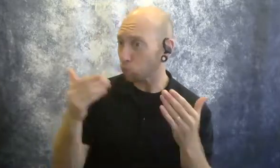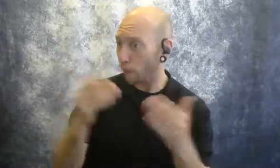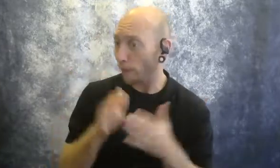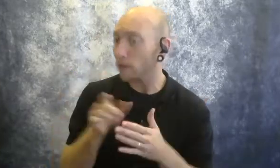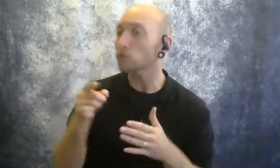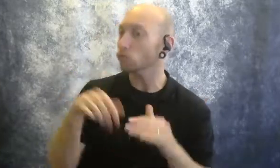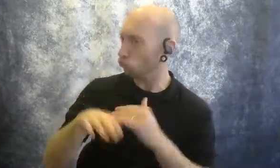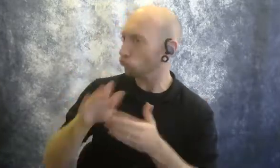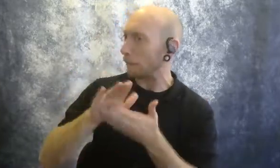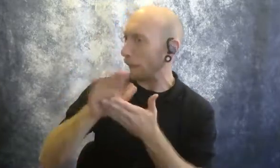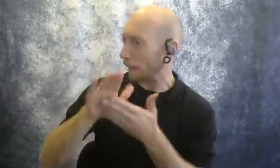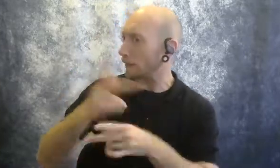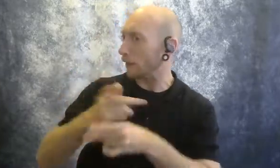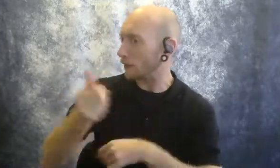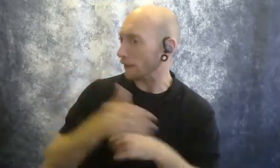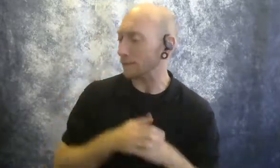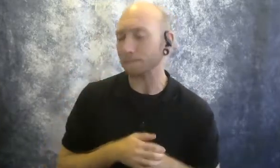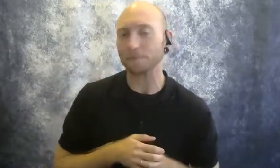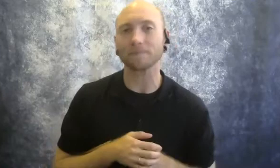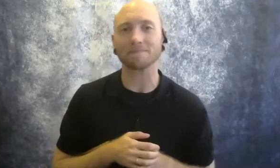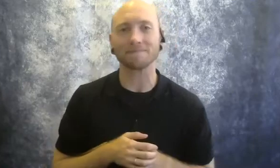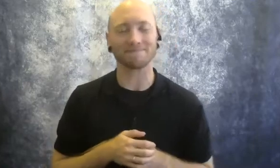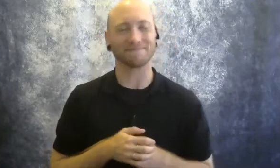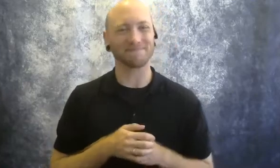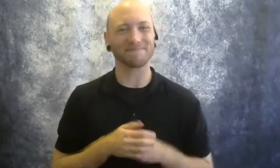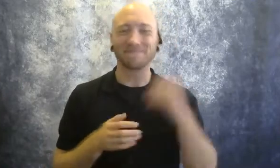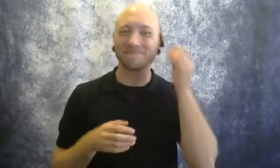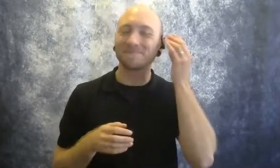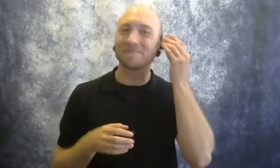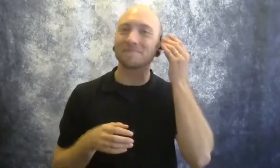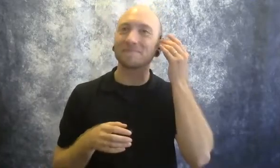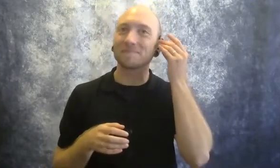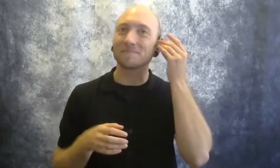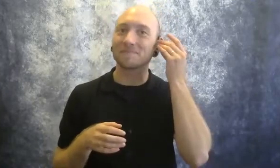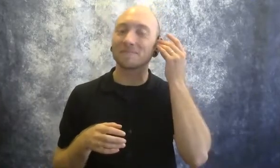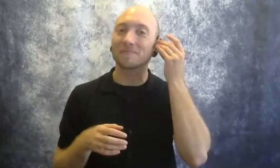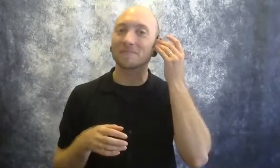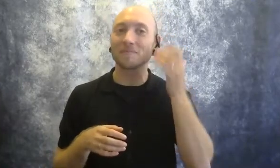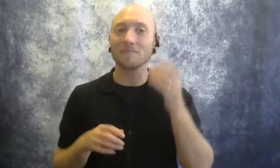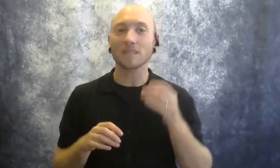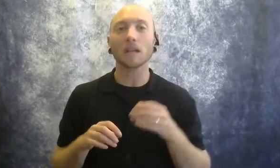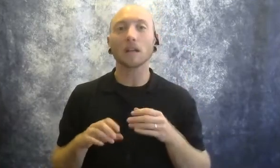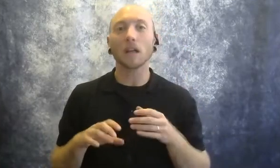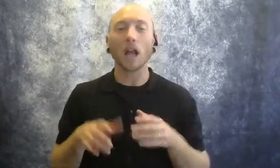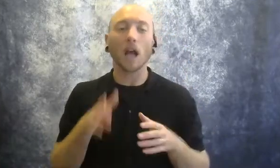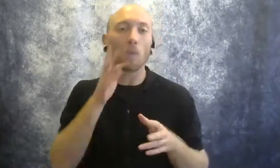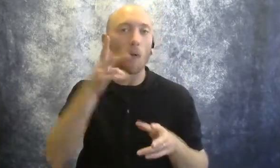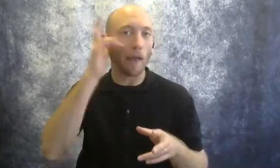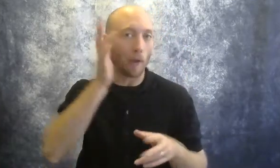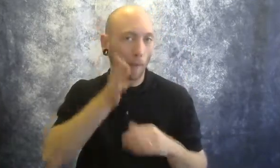there. There's shower, there's this and that. You go in there and you take care of yourself." So, and by